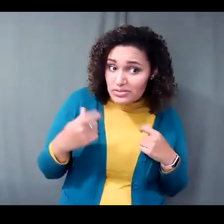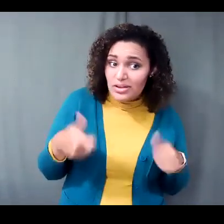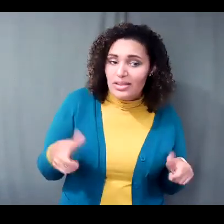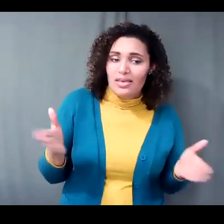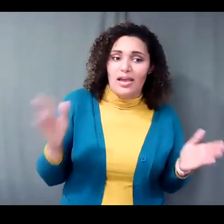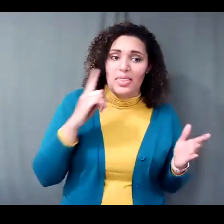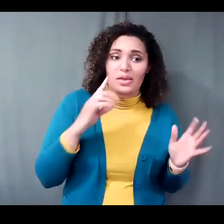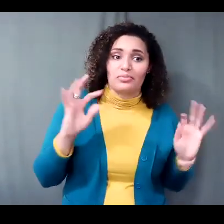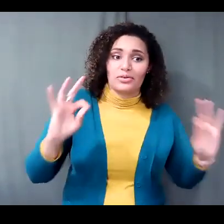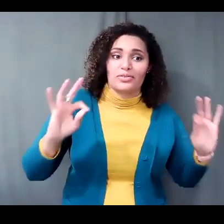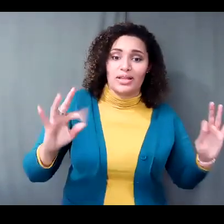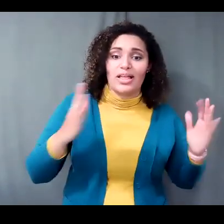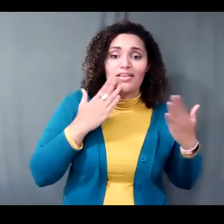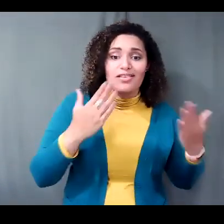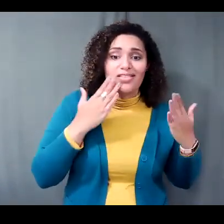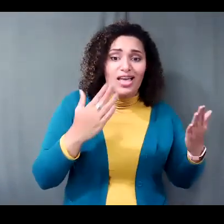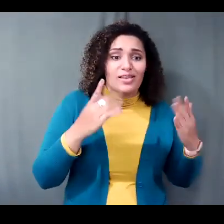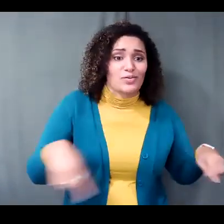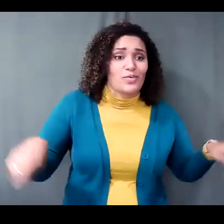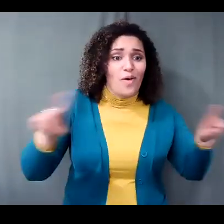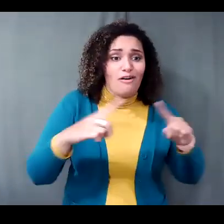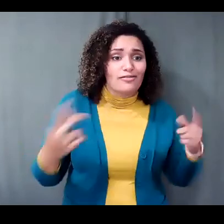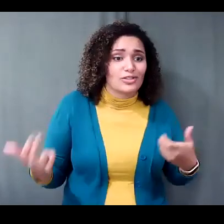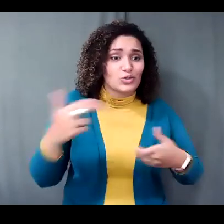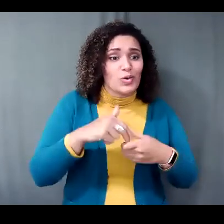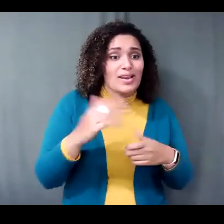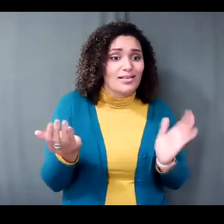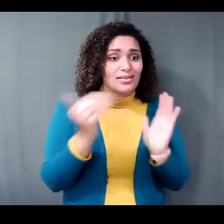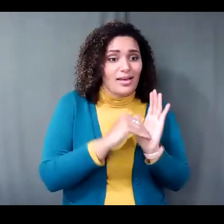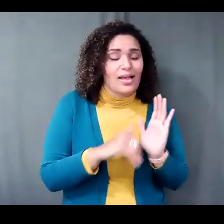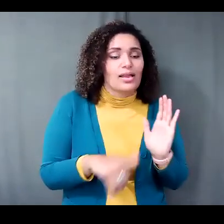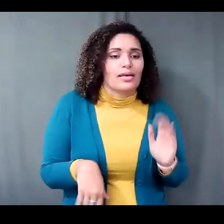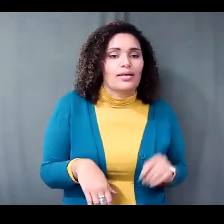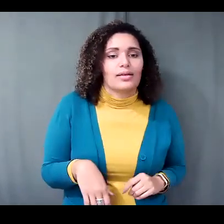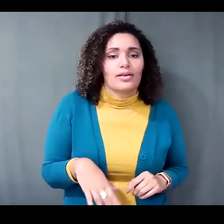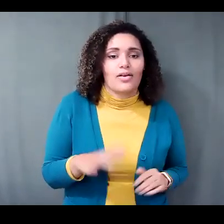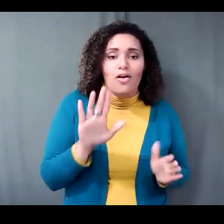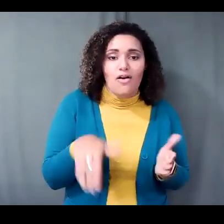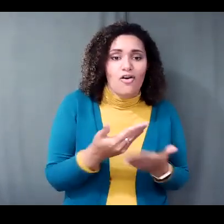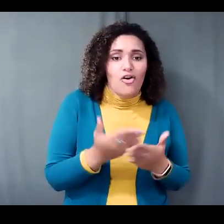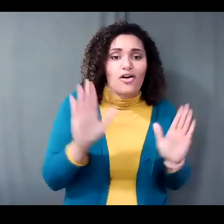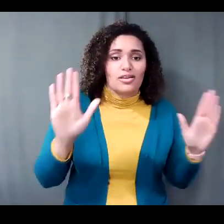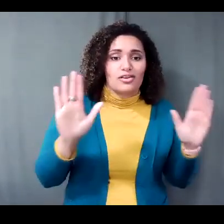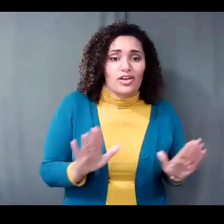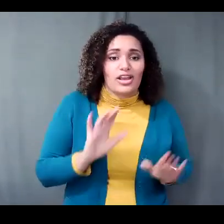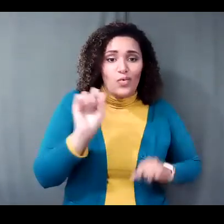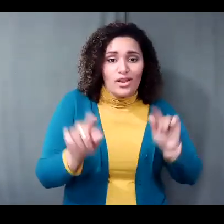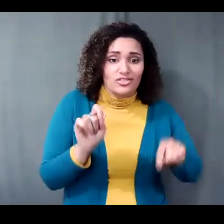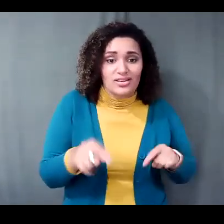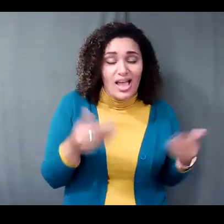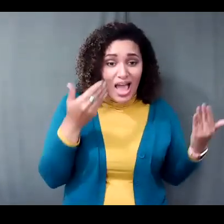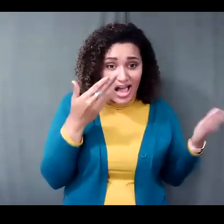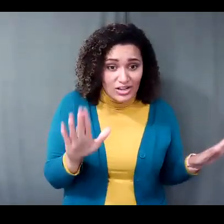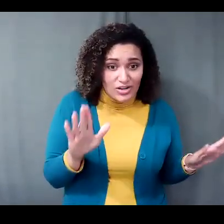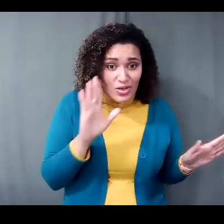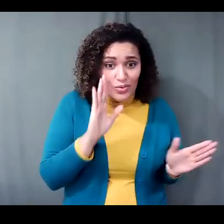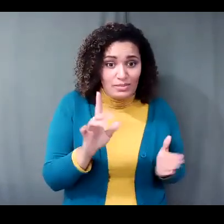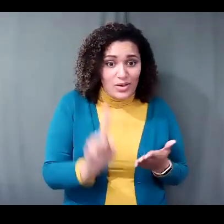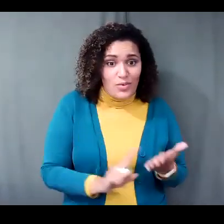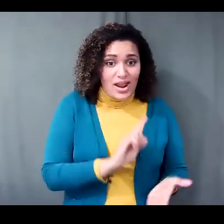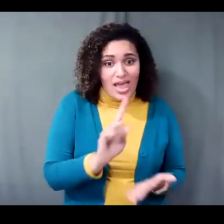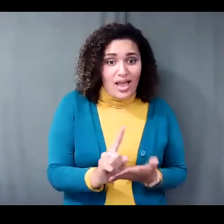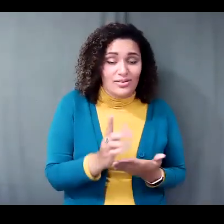or how to create a cool cheese plate, what kinds of things should be on it. So we'll, again, just kind of another way to explore food and wine, and with our wines on the